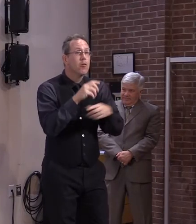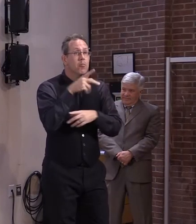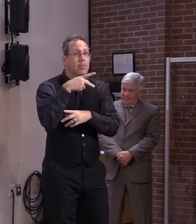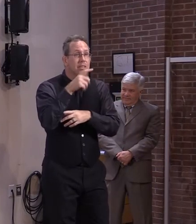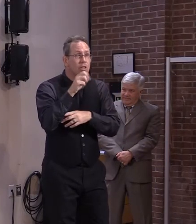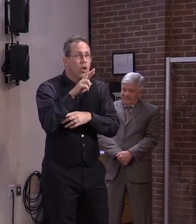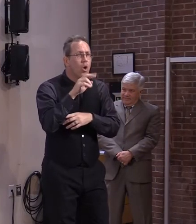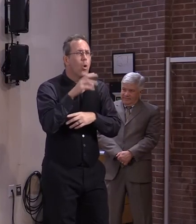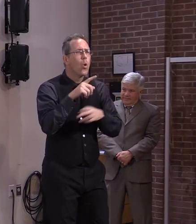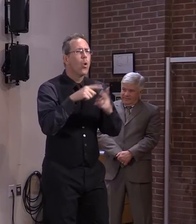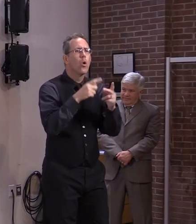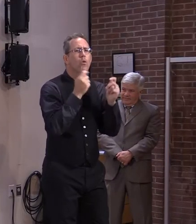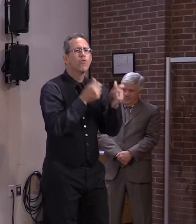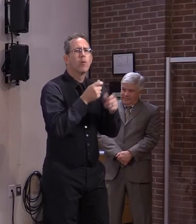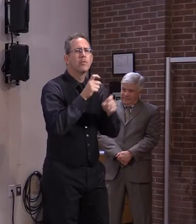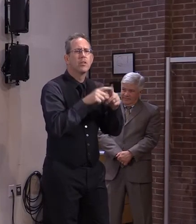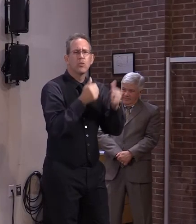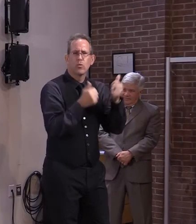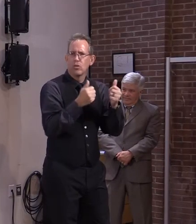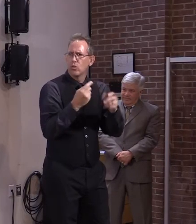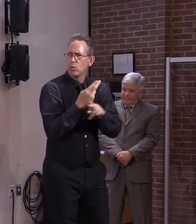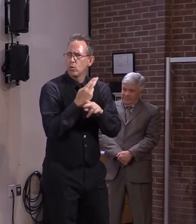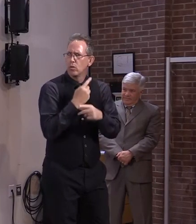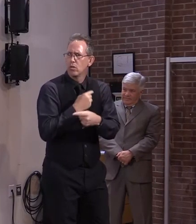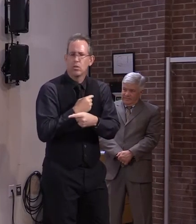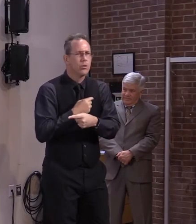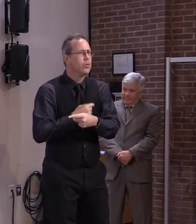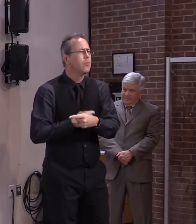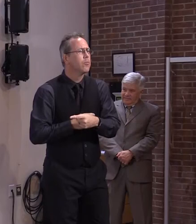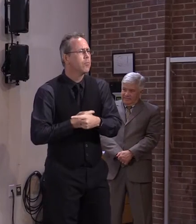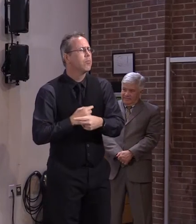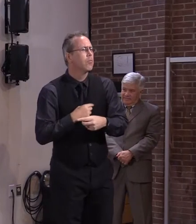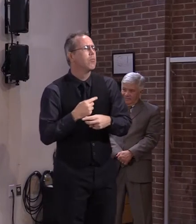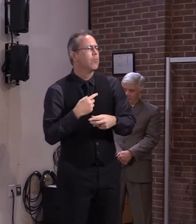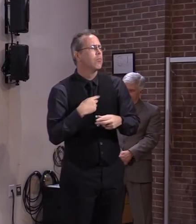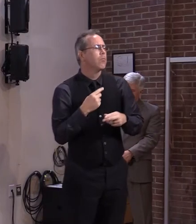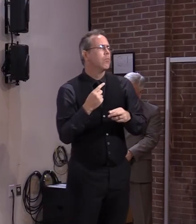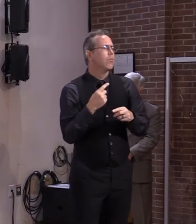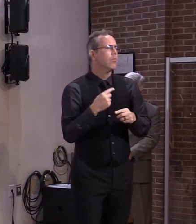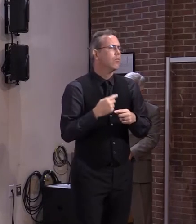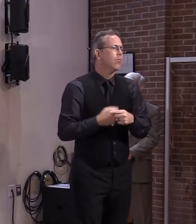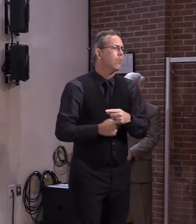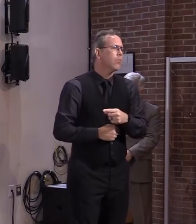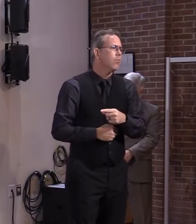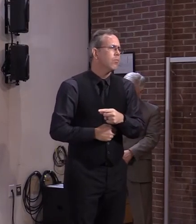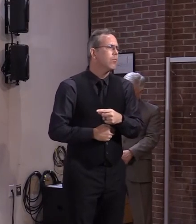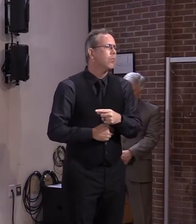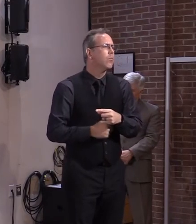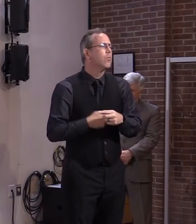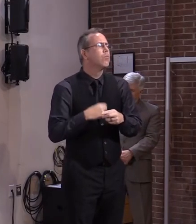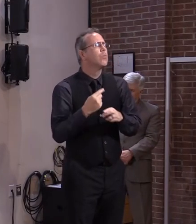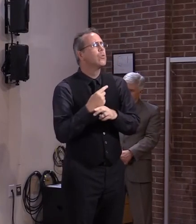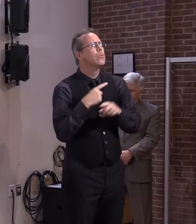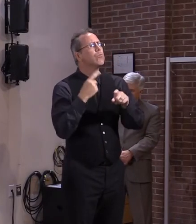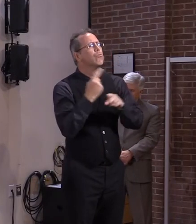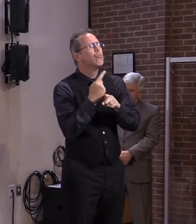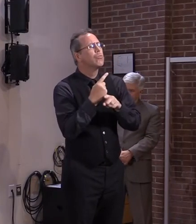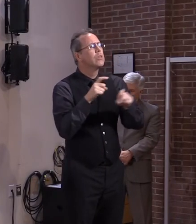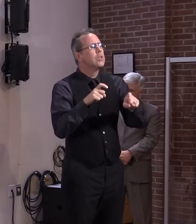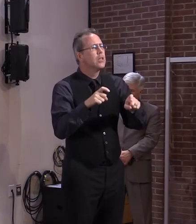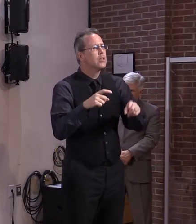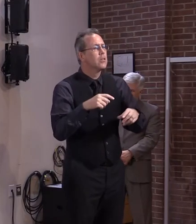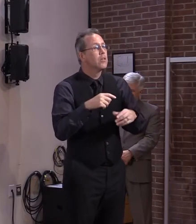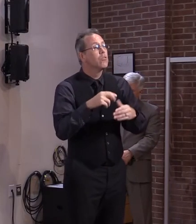PCR, as I said in my comments, we're expecting results back in 72 hours. It does require the tests to be shipped the day that they're